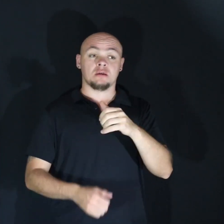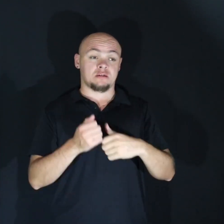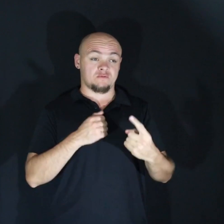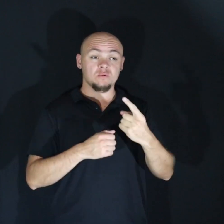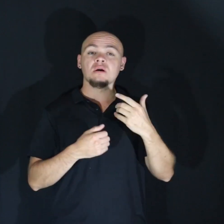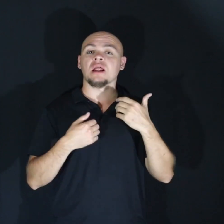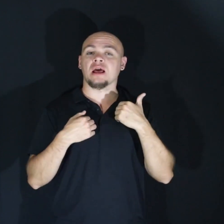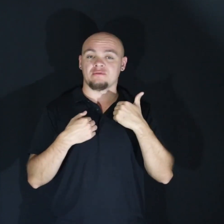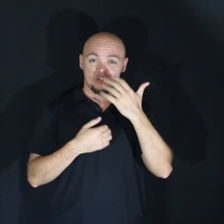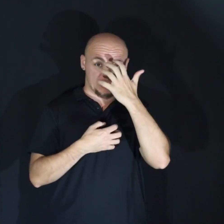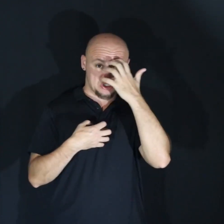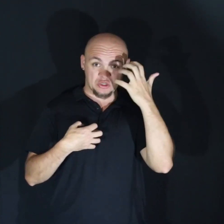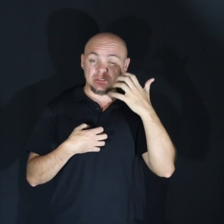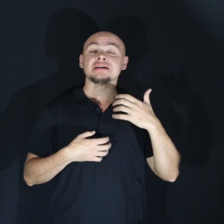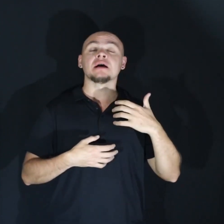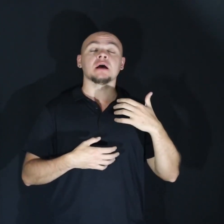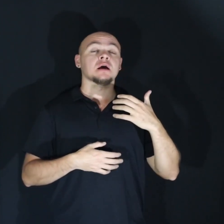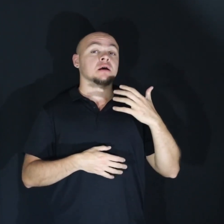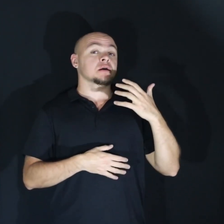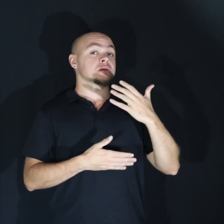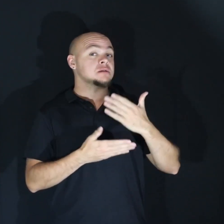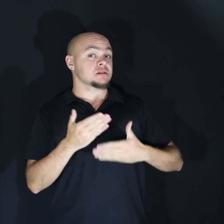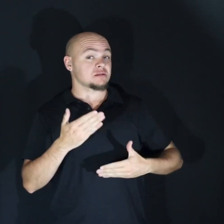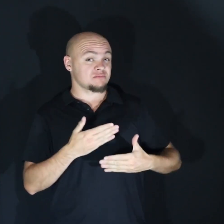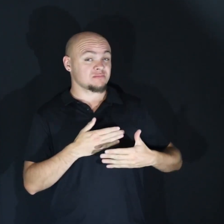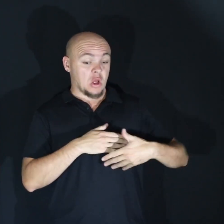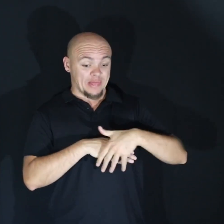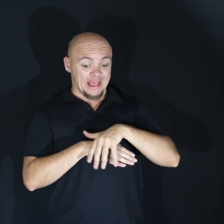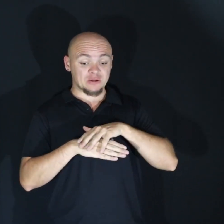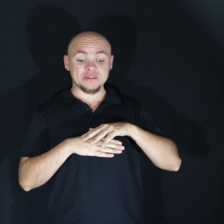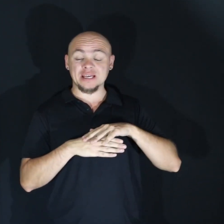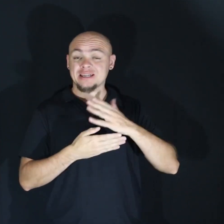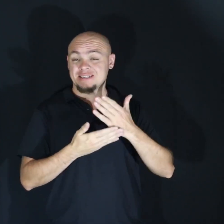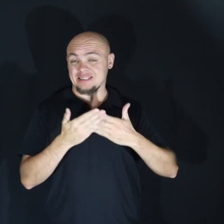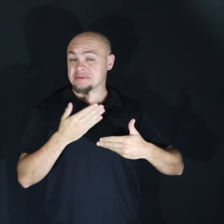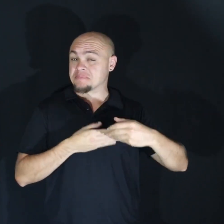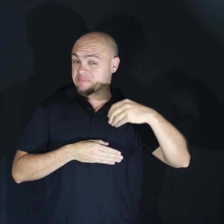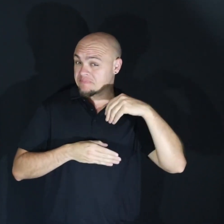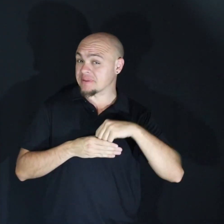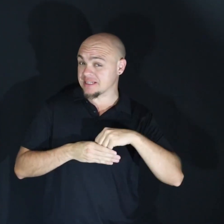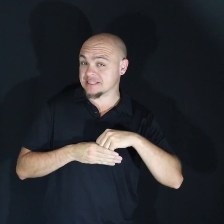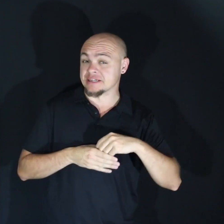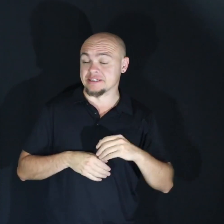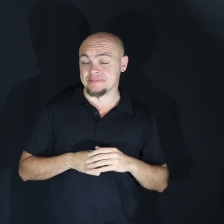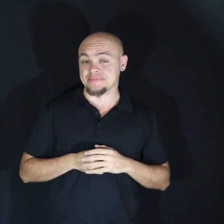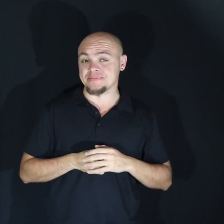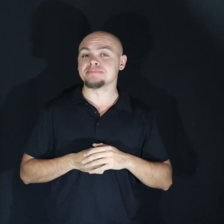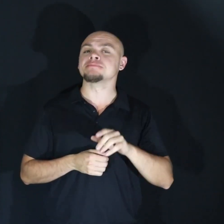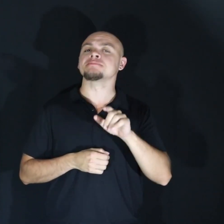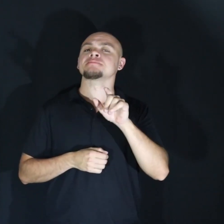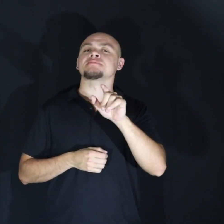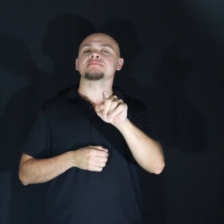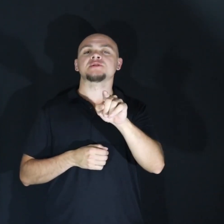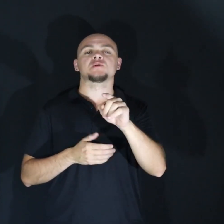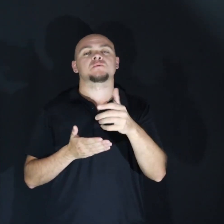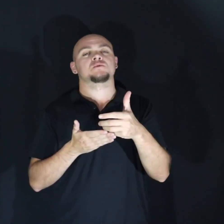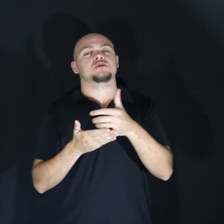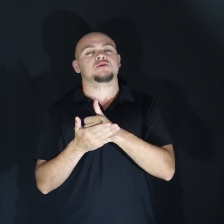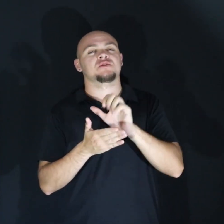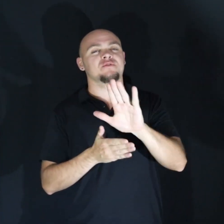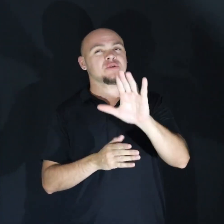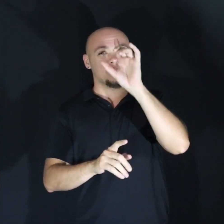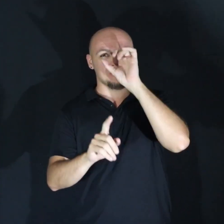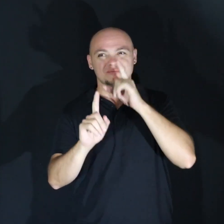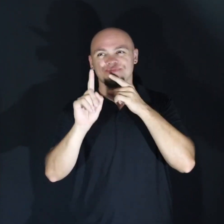scars. Some on the outside and some on the inside. And you deserve your